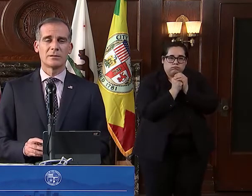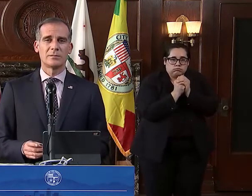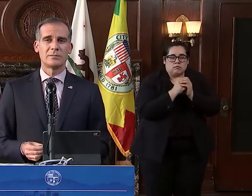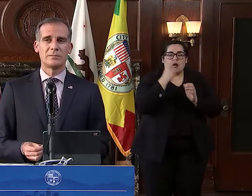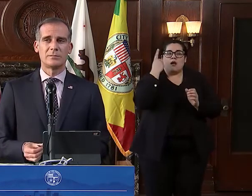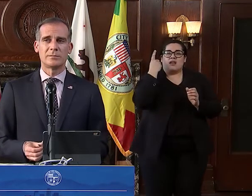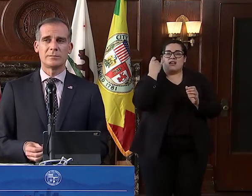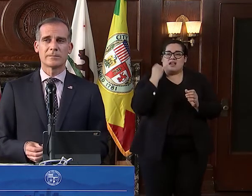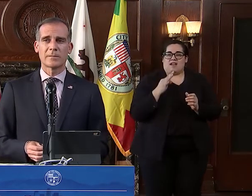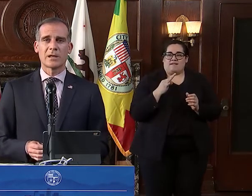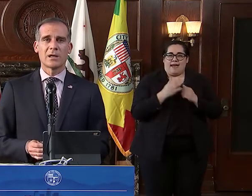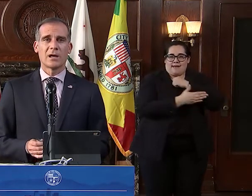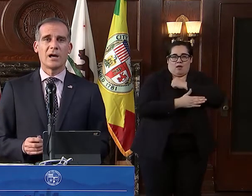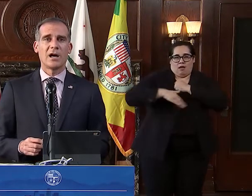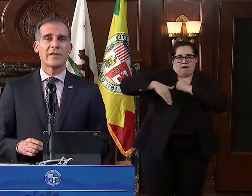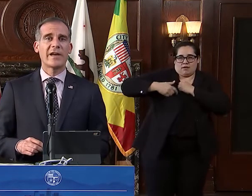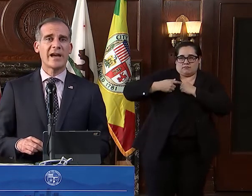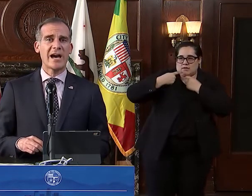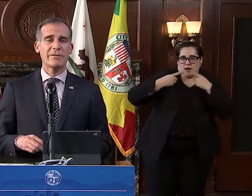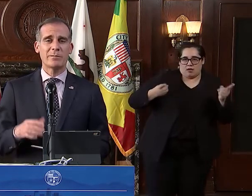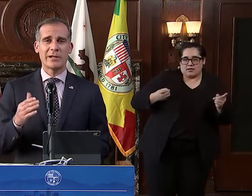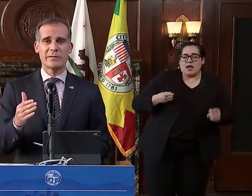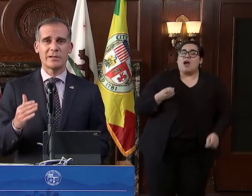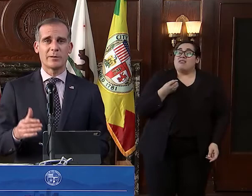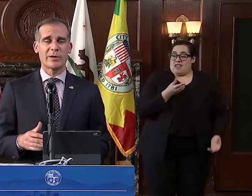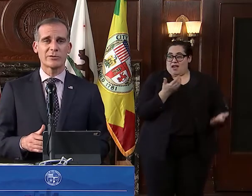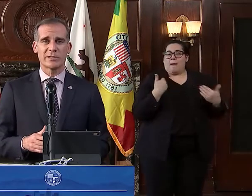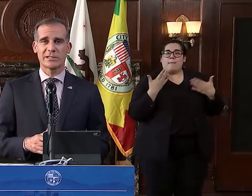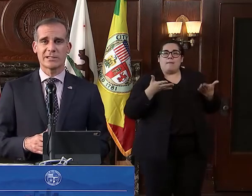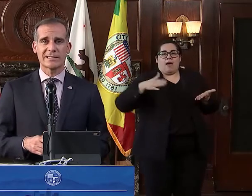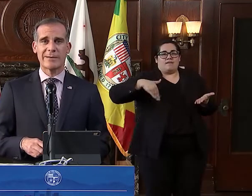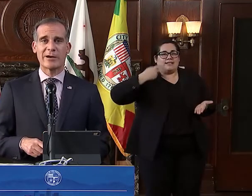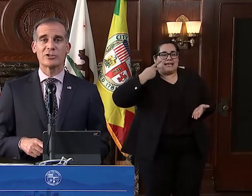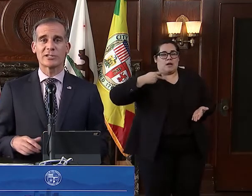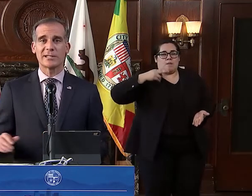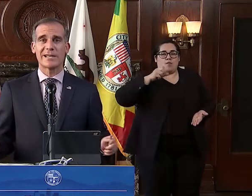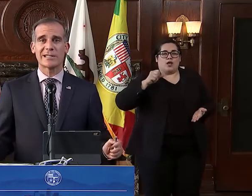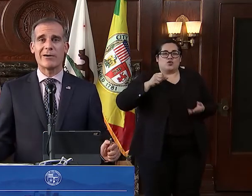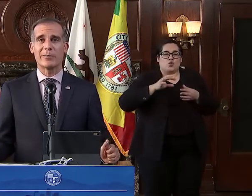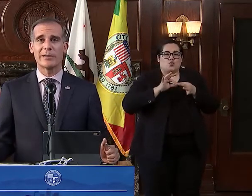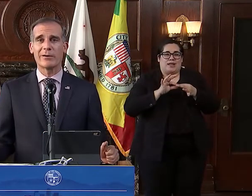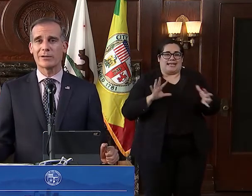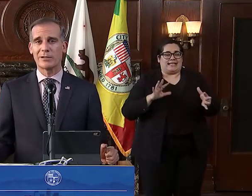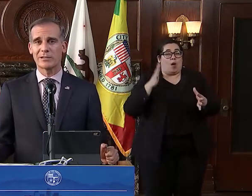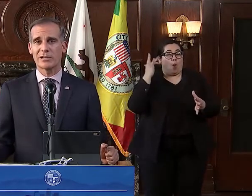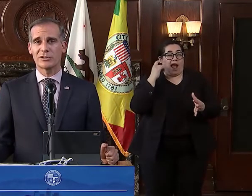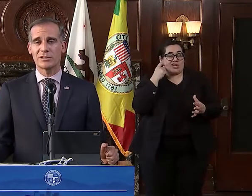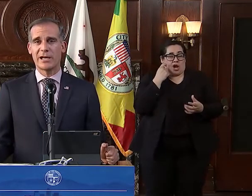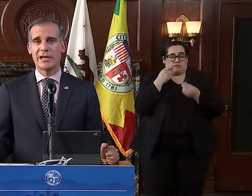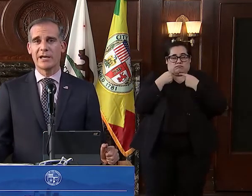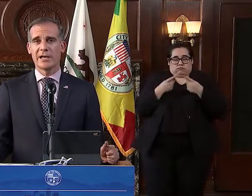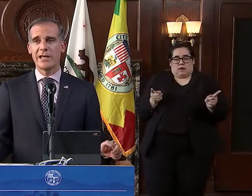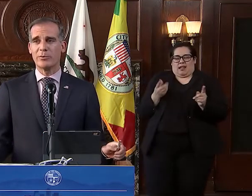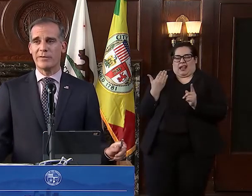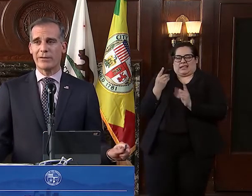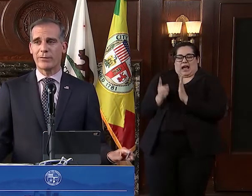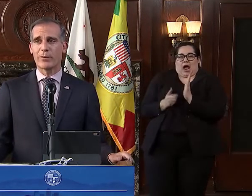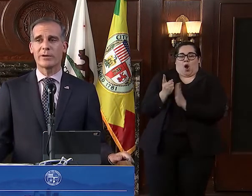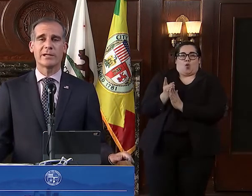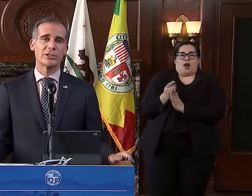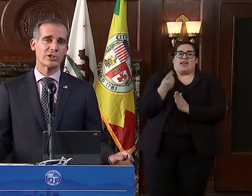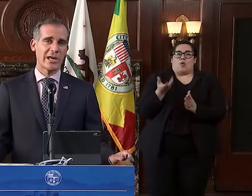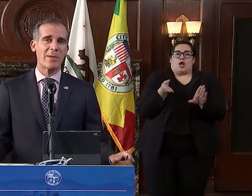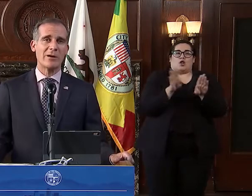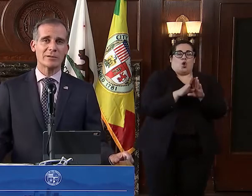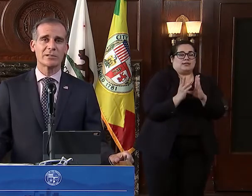when the county hasn't announced anything yet? They have. You might not have seen the press release because it came out in just the last hour, but they were in closed session today. They moved that